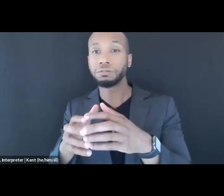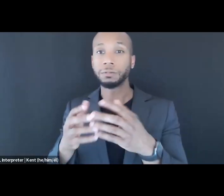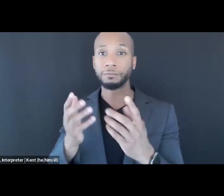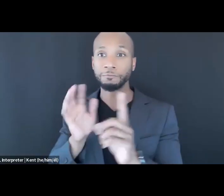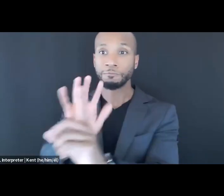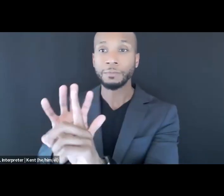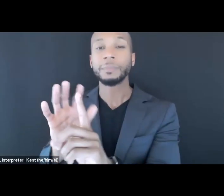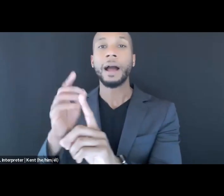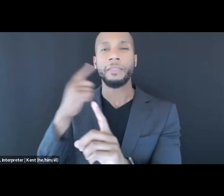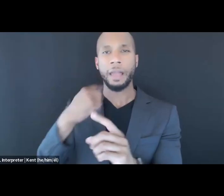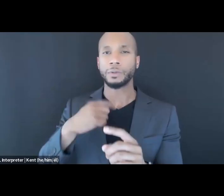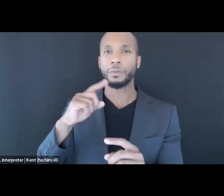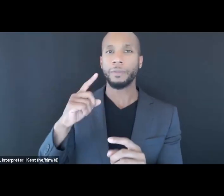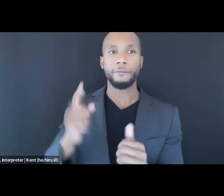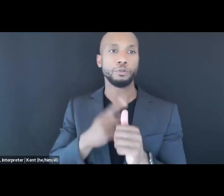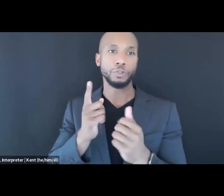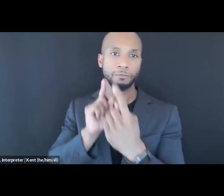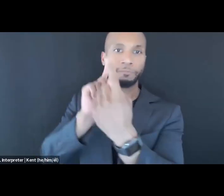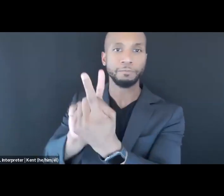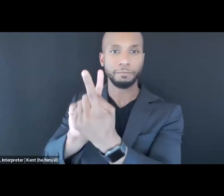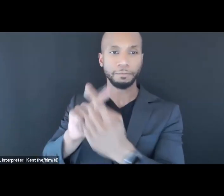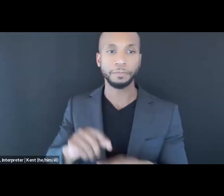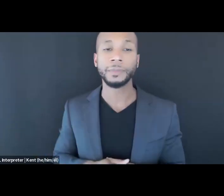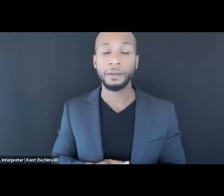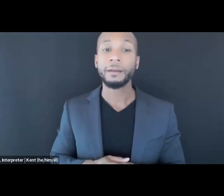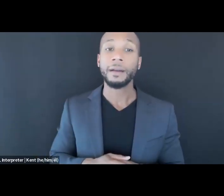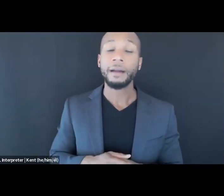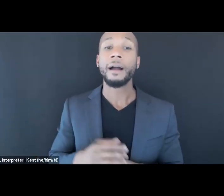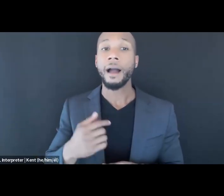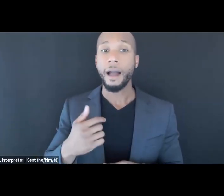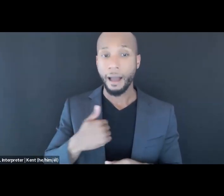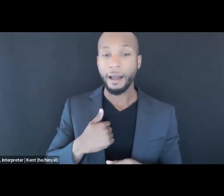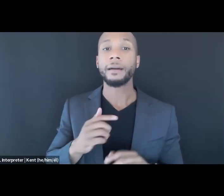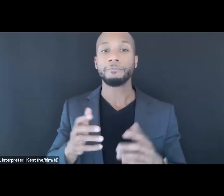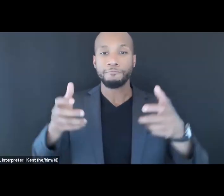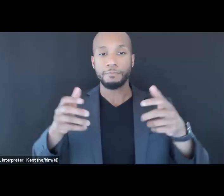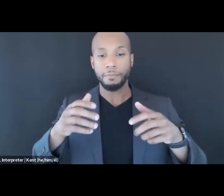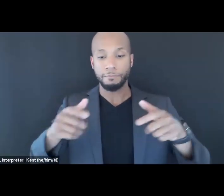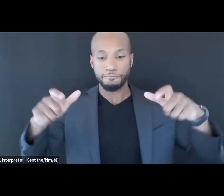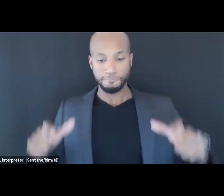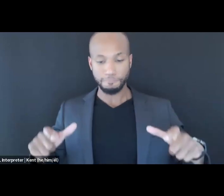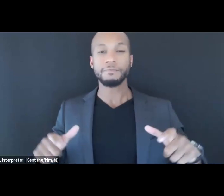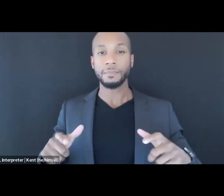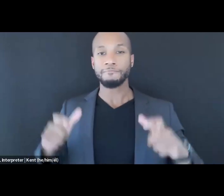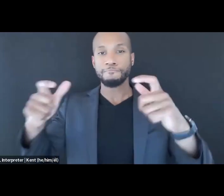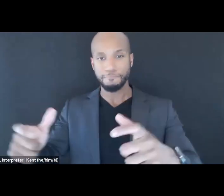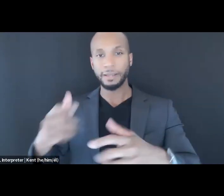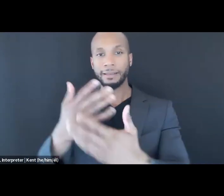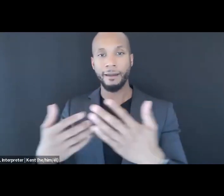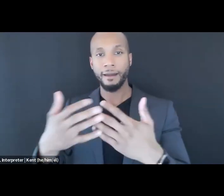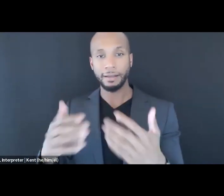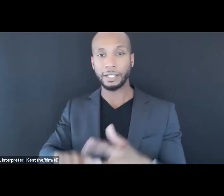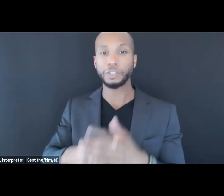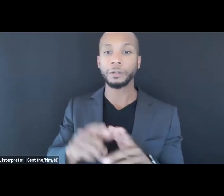I was one of the first to get to him, and I plopped my alphabet and word board into his hands, and